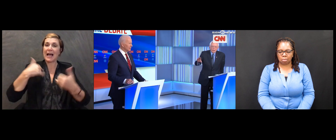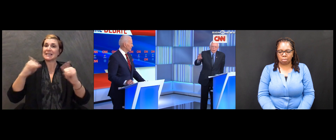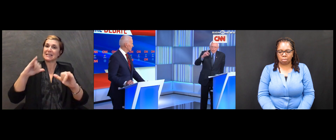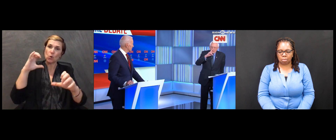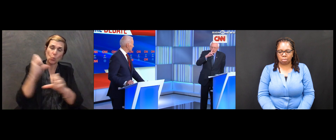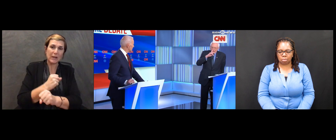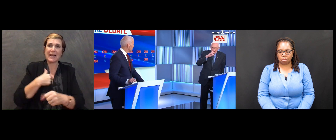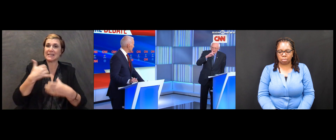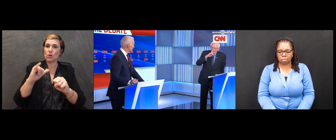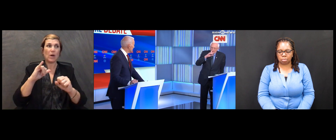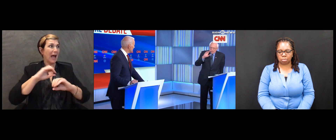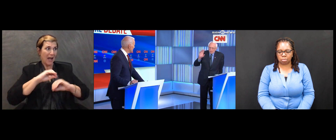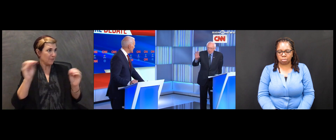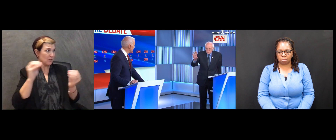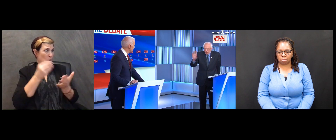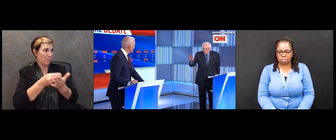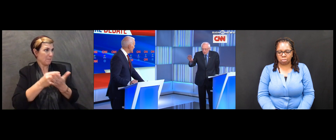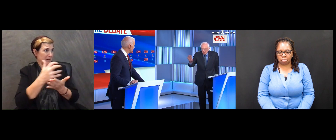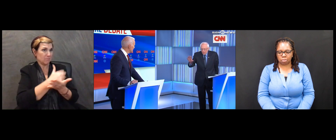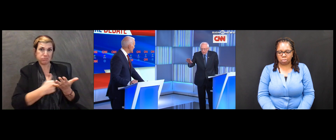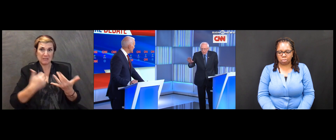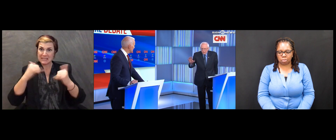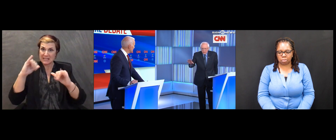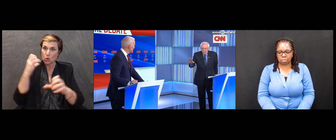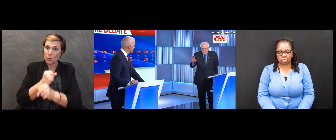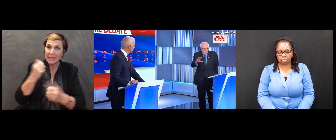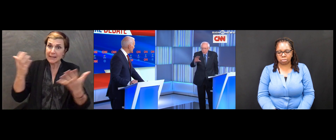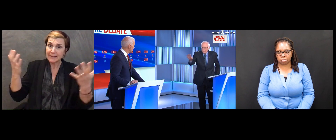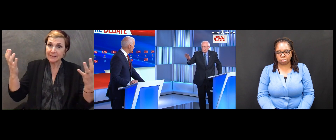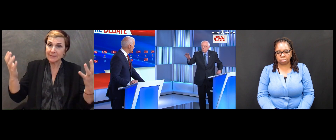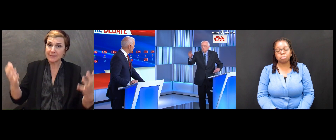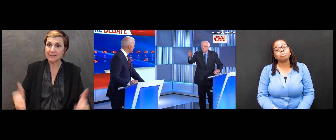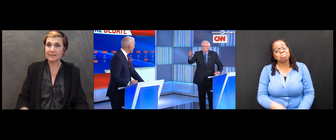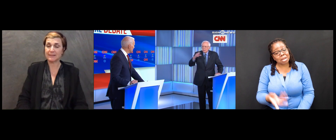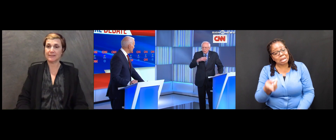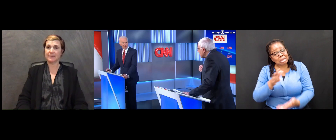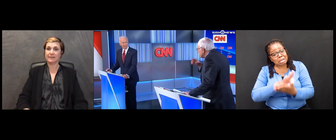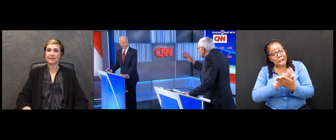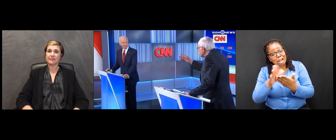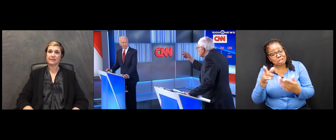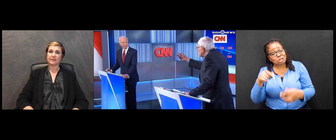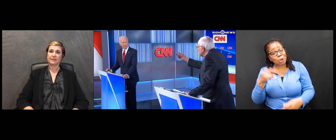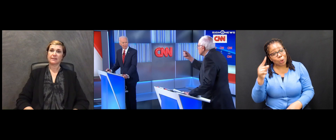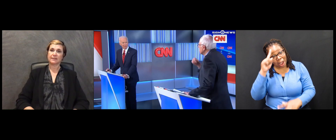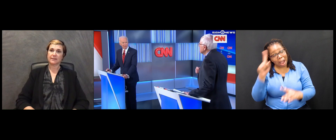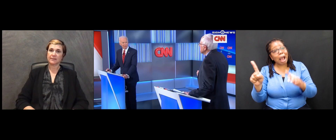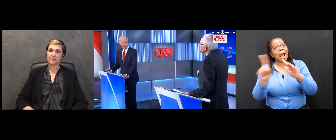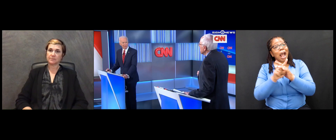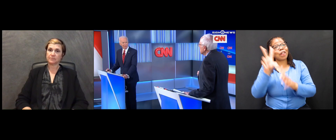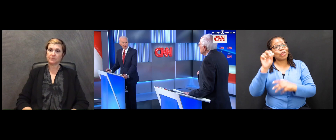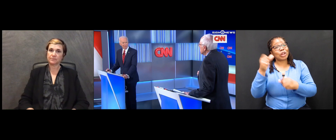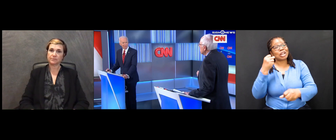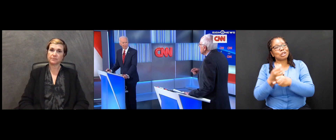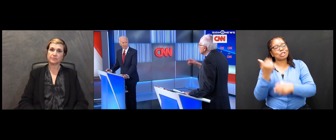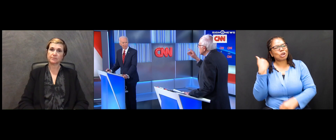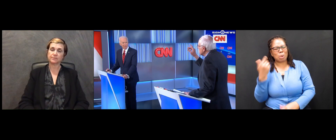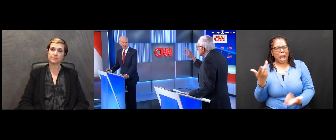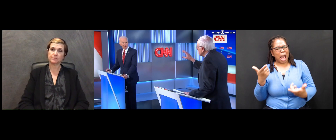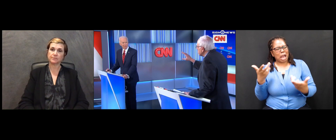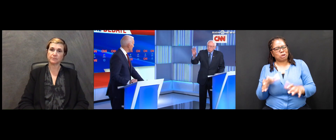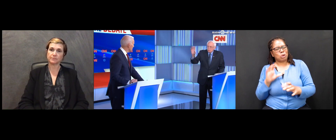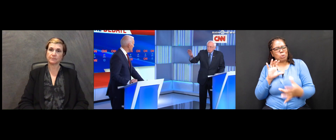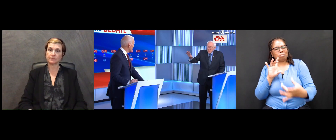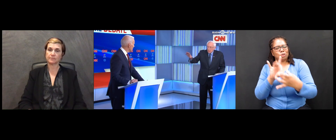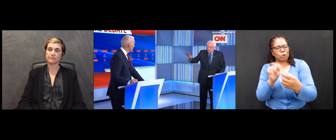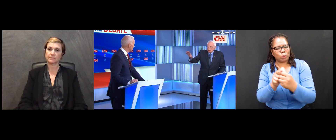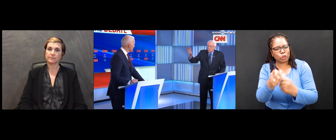Sanders? It's good that you had an idea 30 years ago. I don't want to join you. Why don't you join me? Why don't you get rid